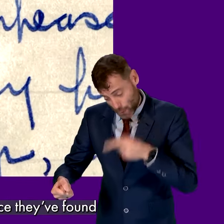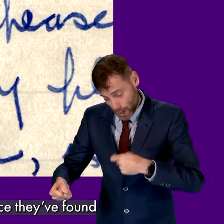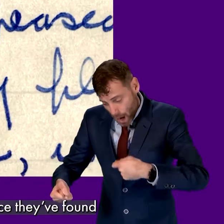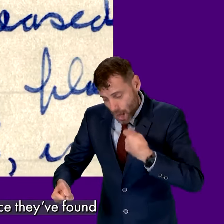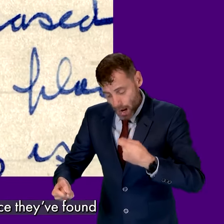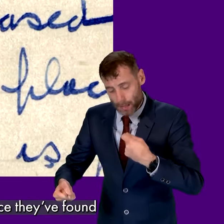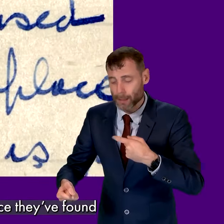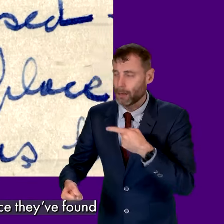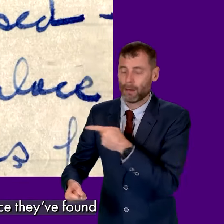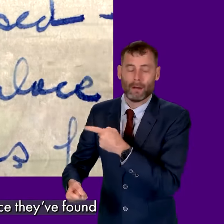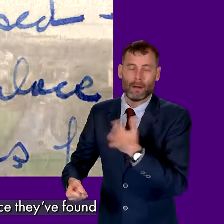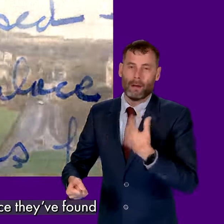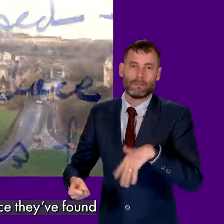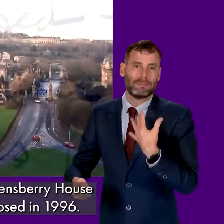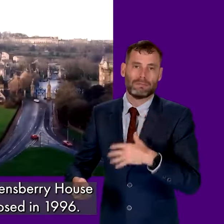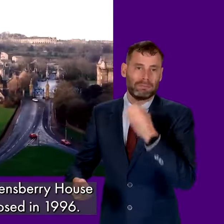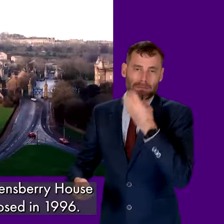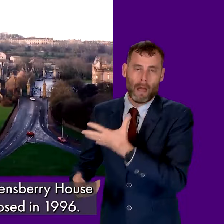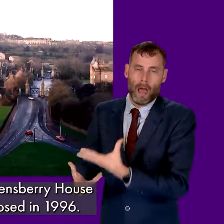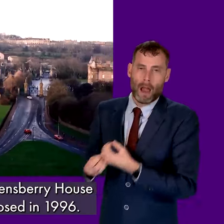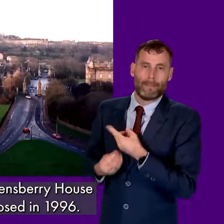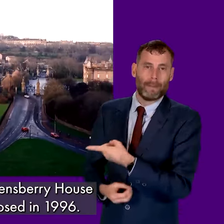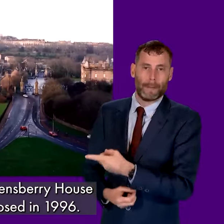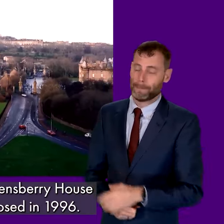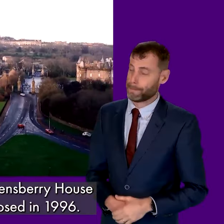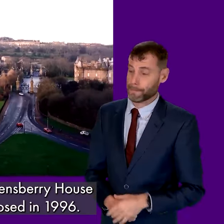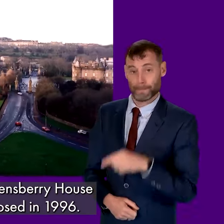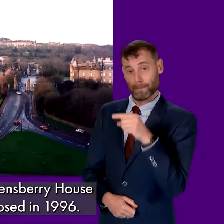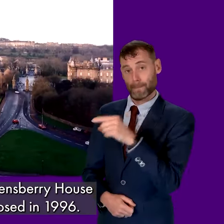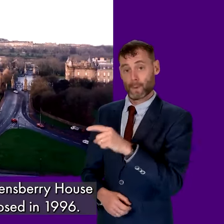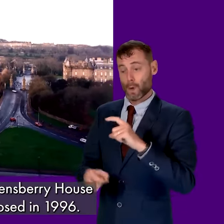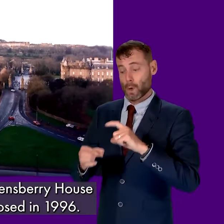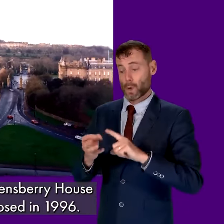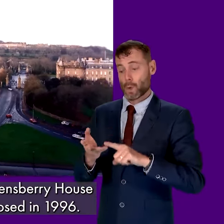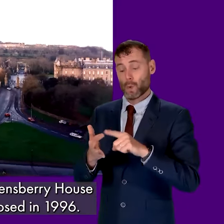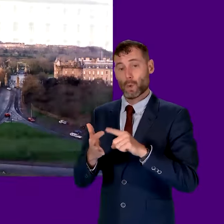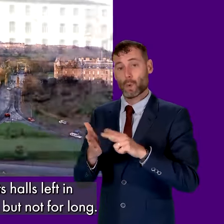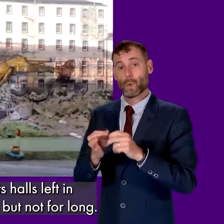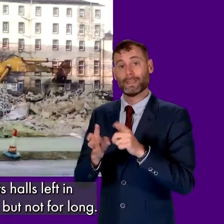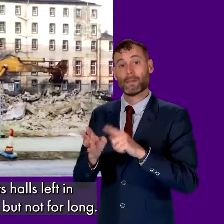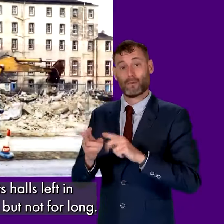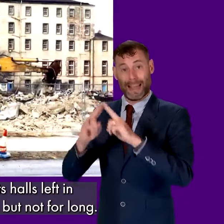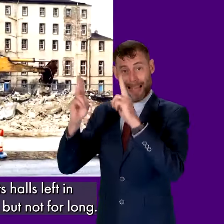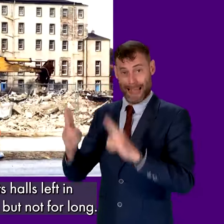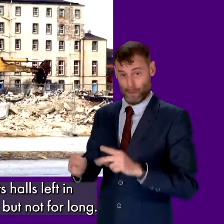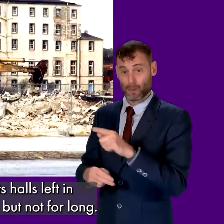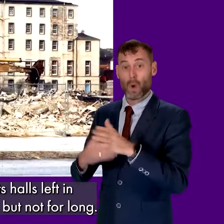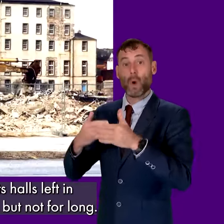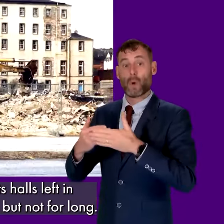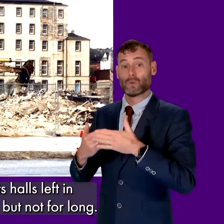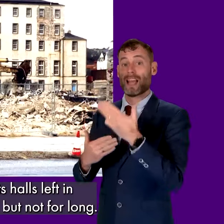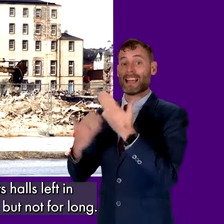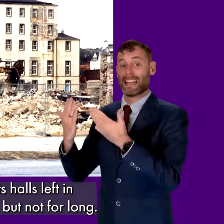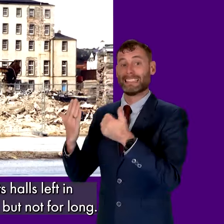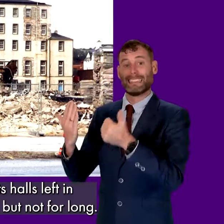place they've found. The doors of Queensberry House as a hospital closed in 1996. The ghost of its halls left in